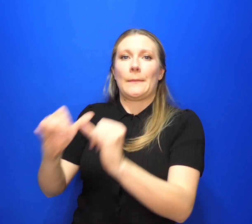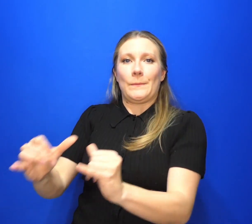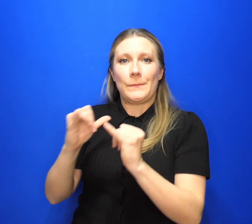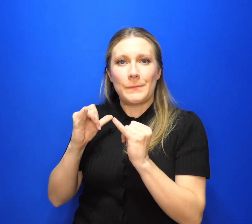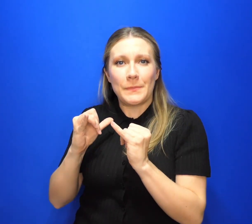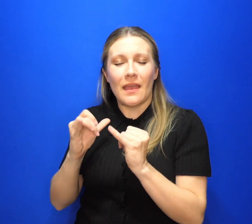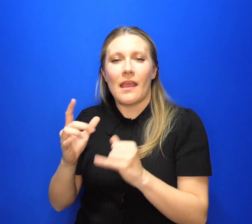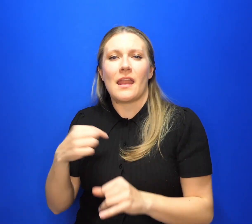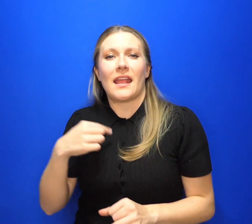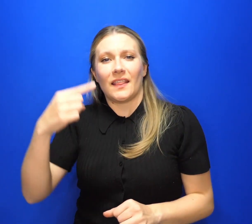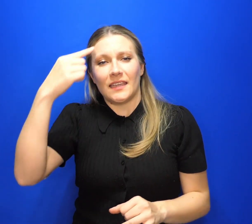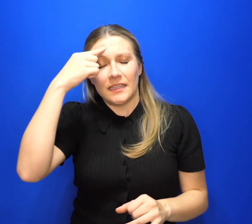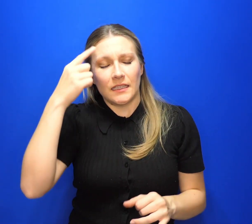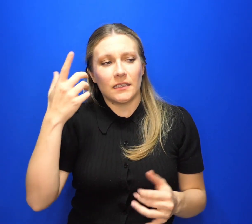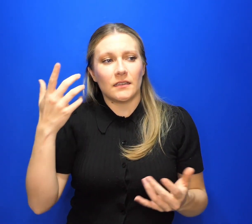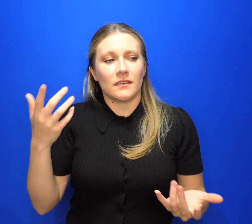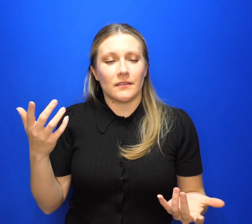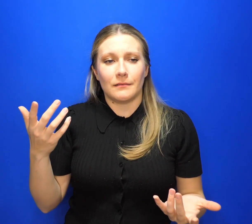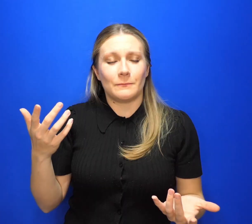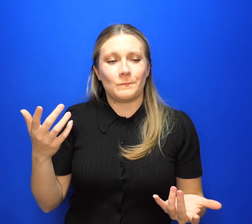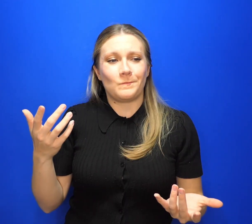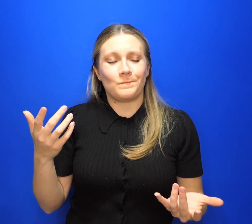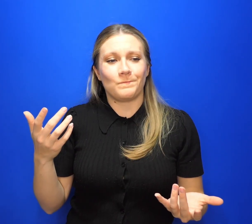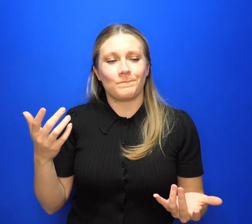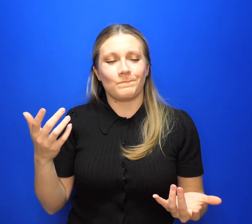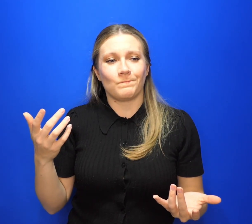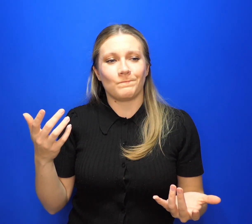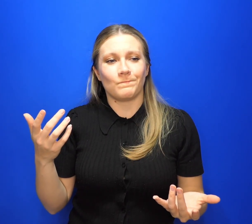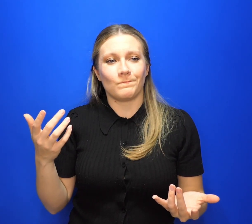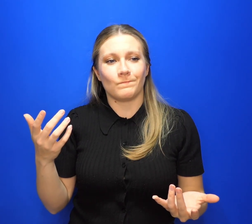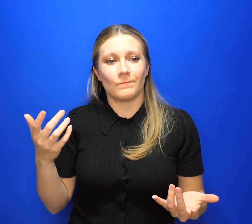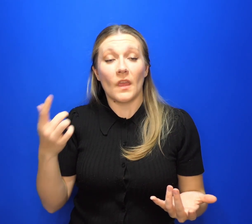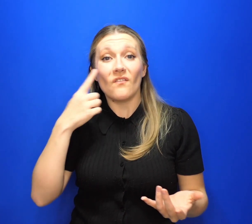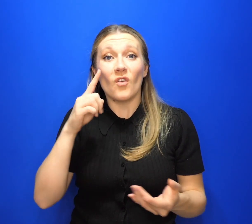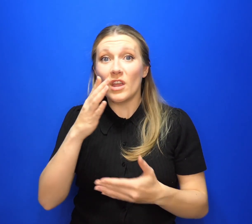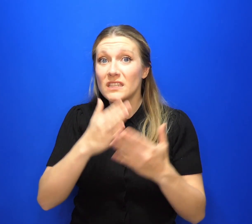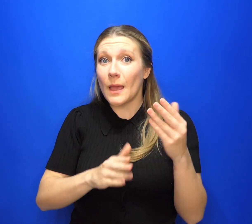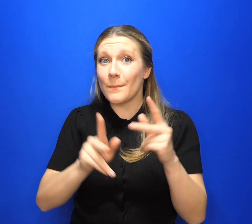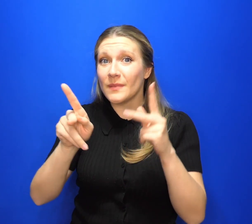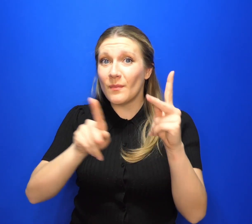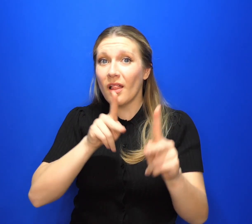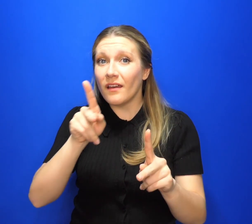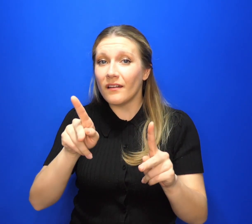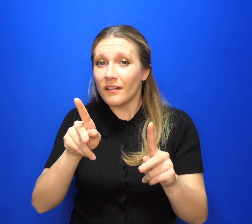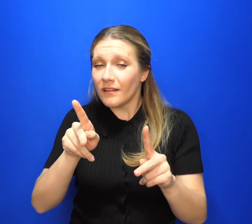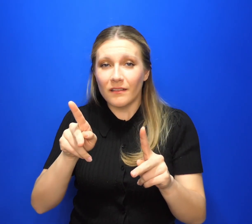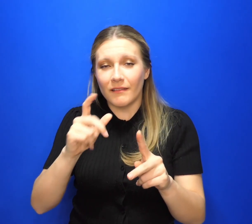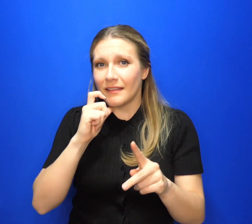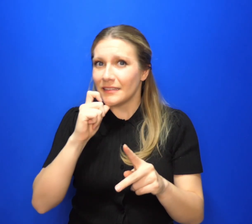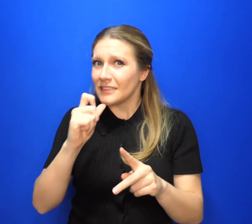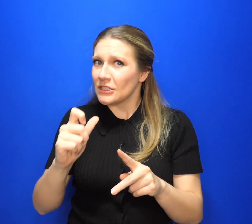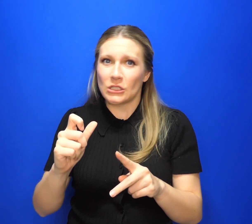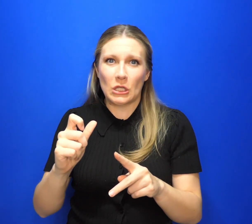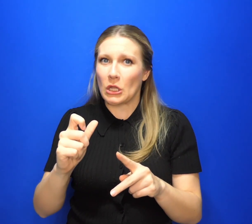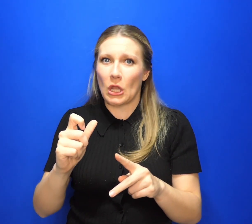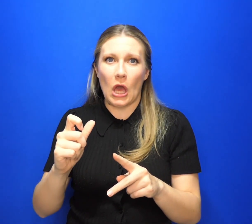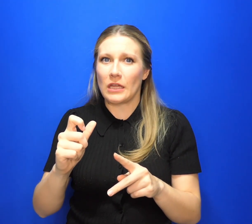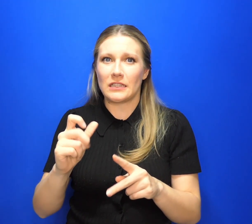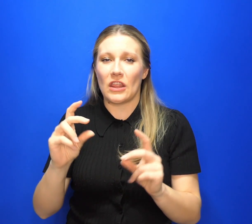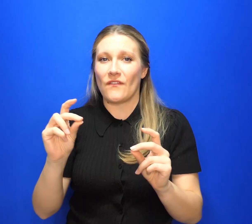not, for some people, it is not going to be intuitive to go look for other strangers and find comfort in